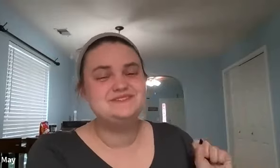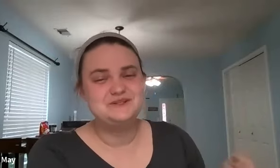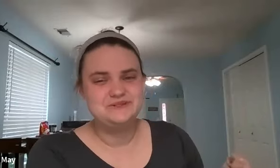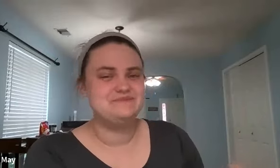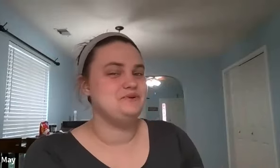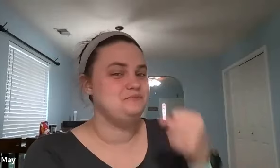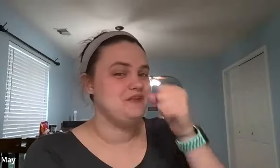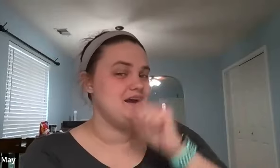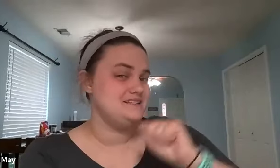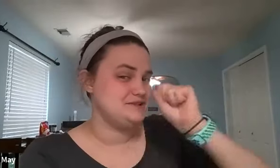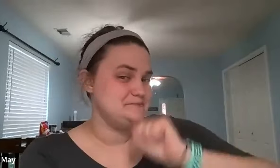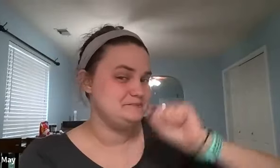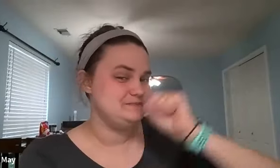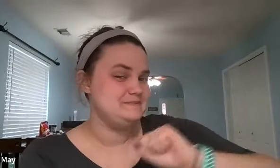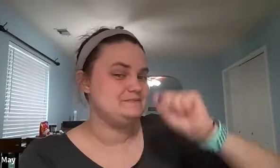super simple. Ice cream.